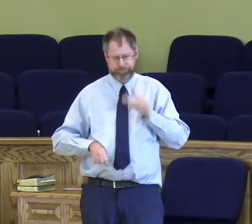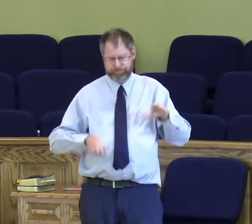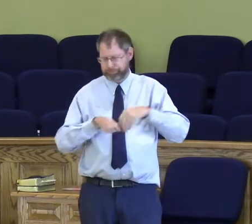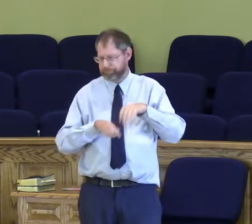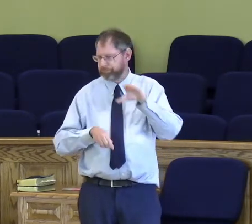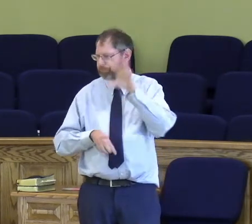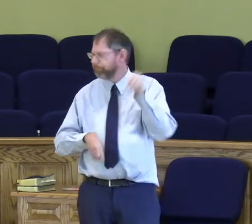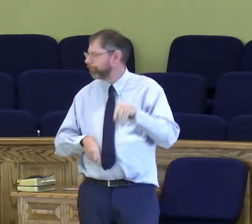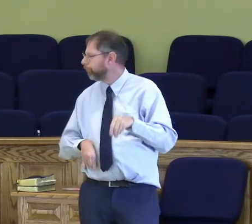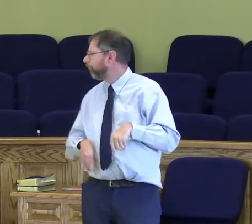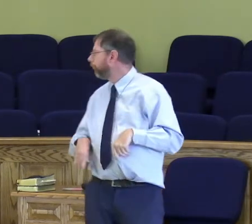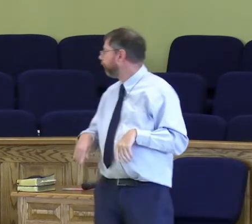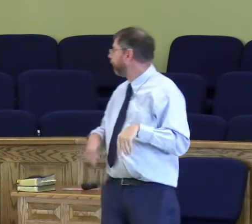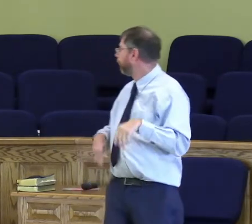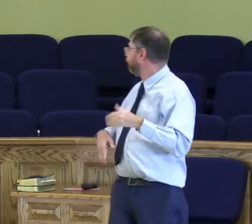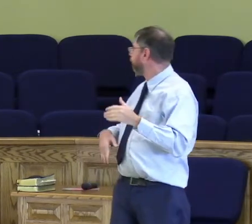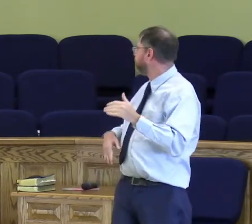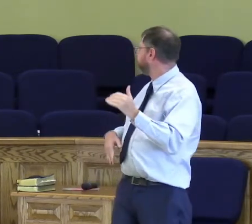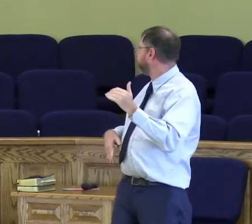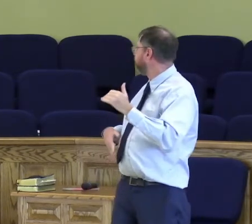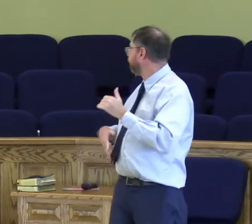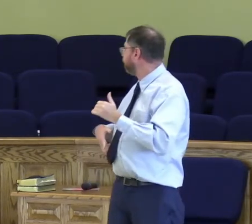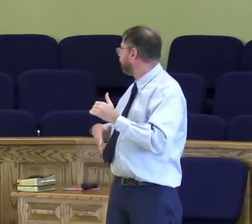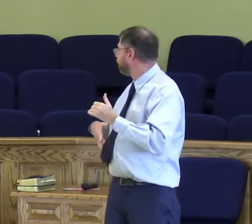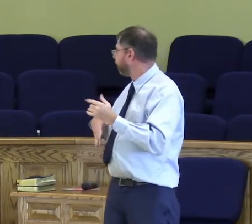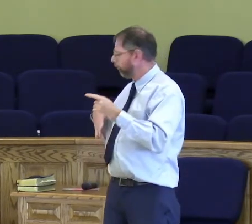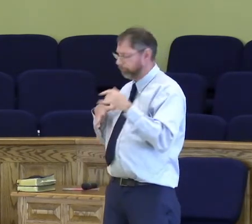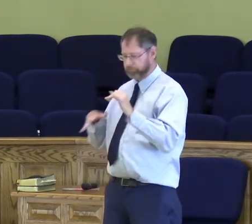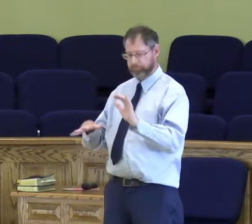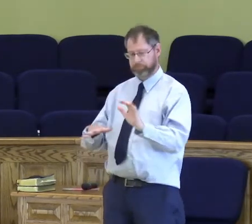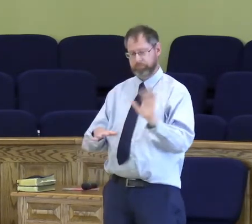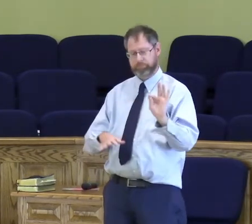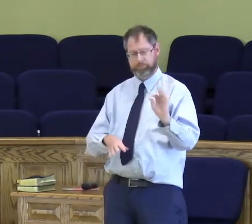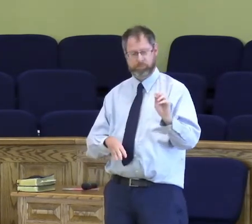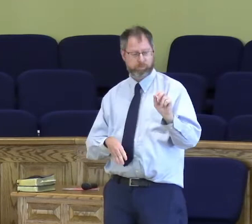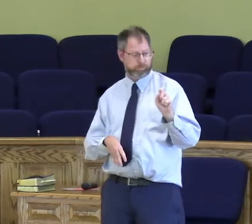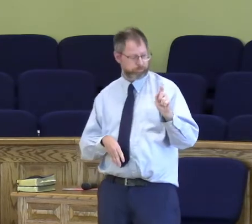in Africa the opportunity for education, which would then give them even the better opportunity to hear the gospel.